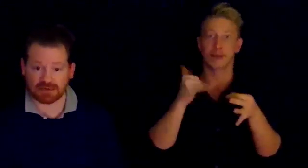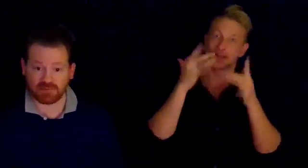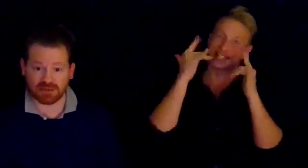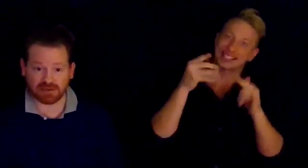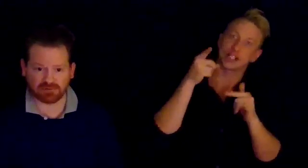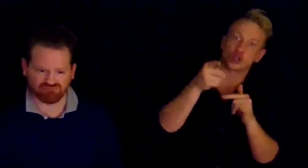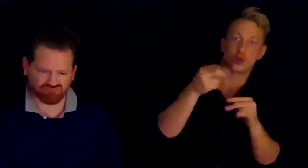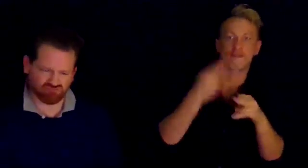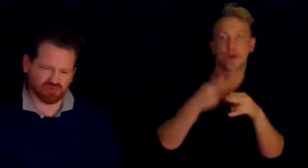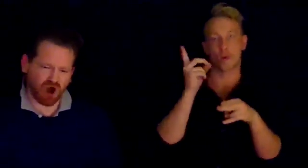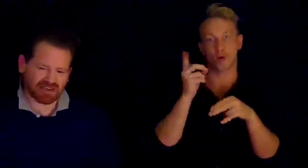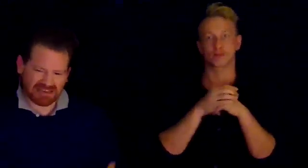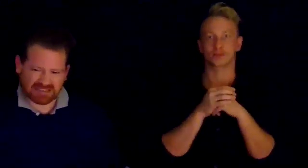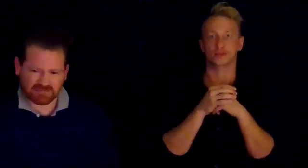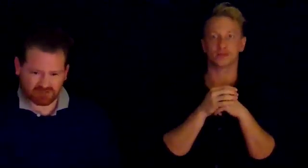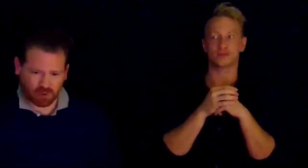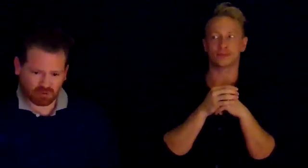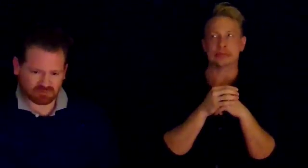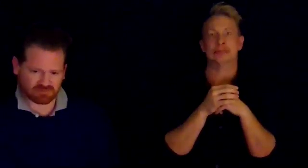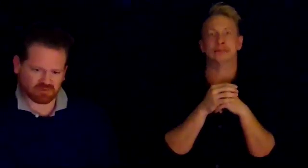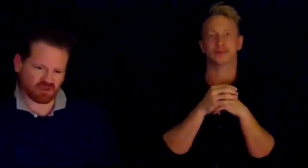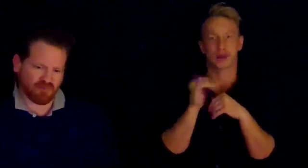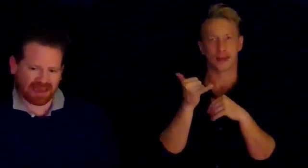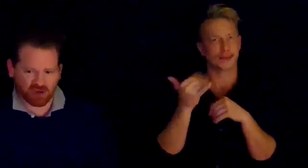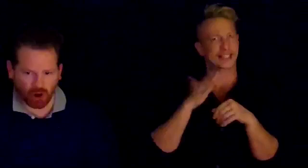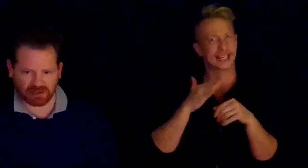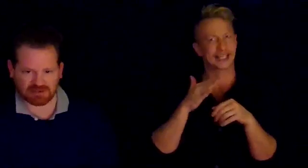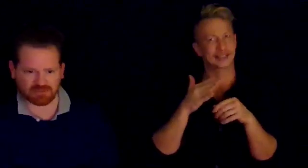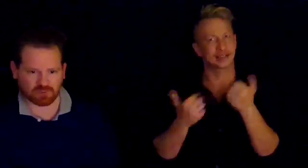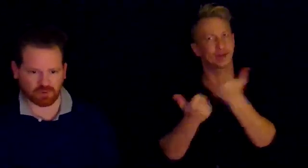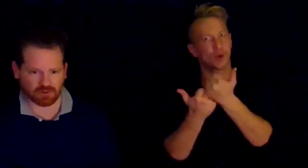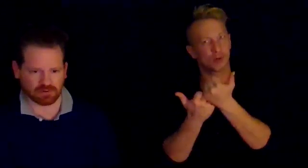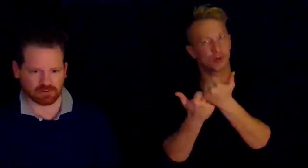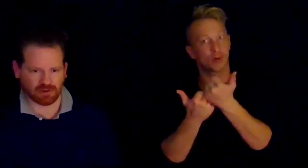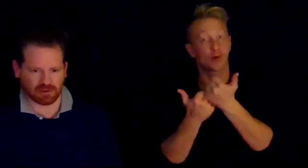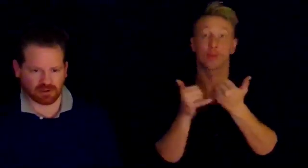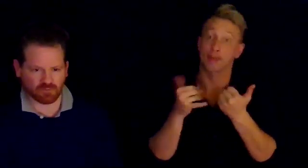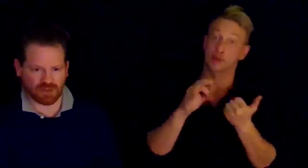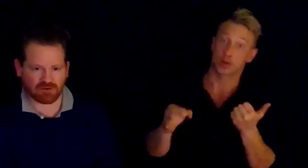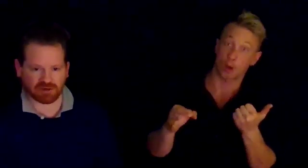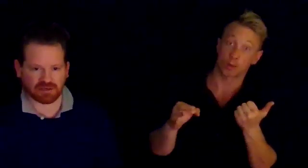you as being, you might need some support or you may not need some support.